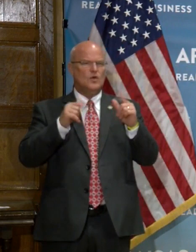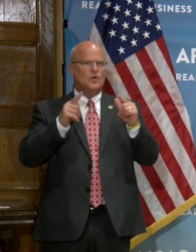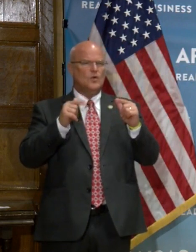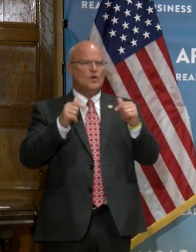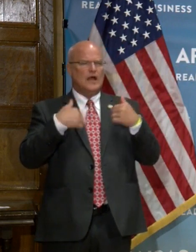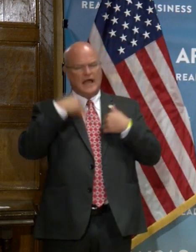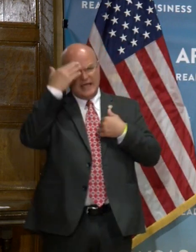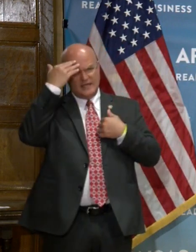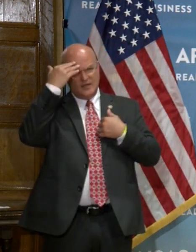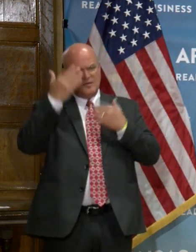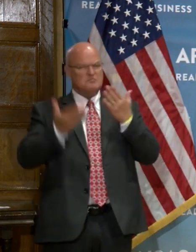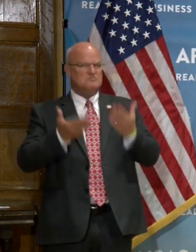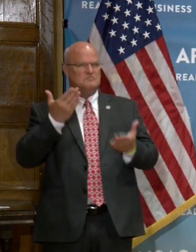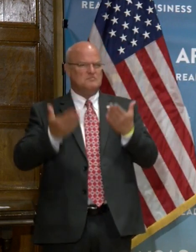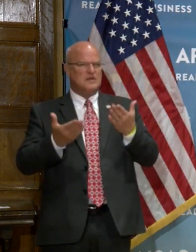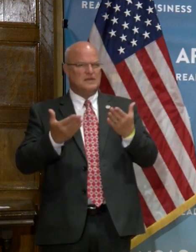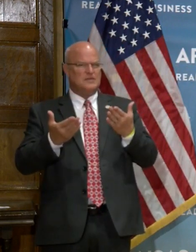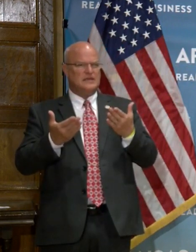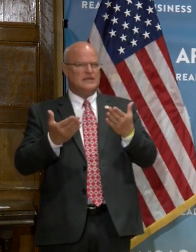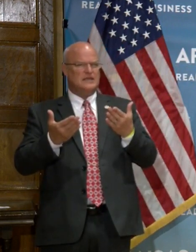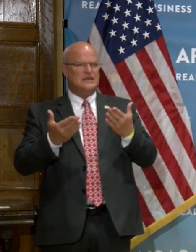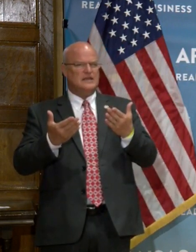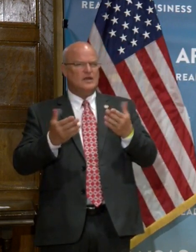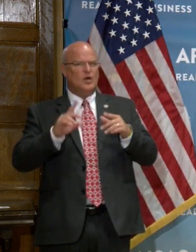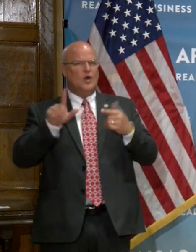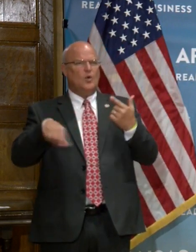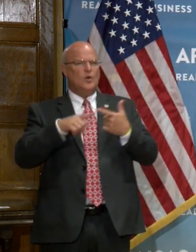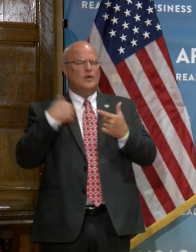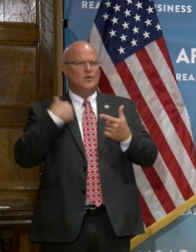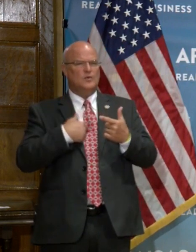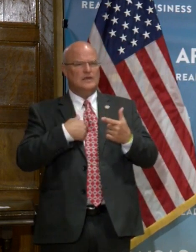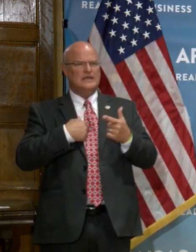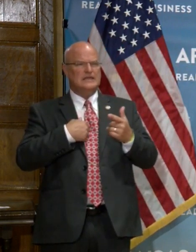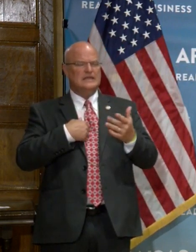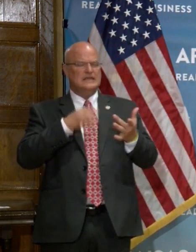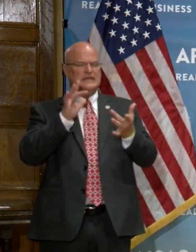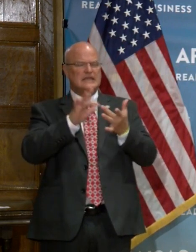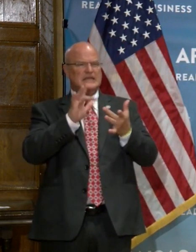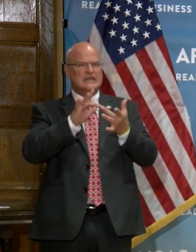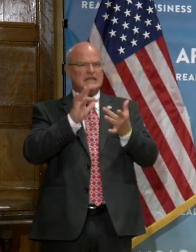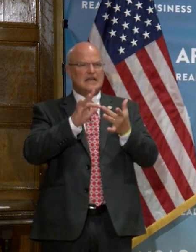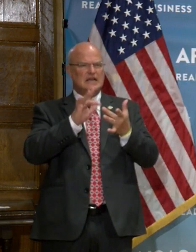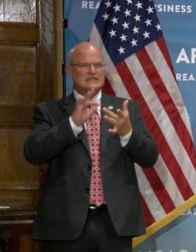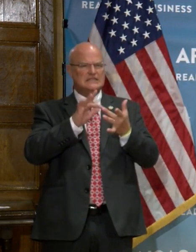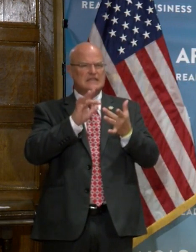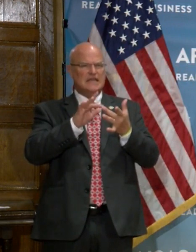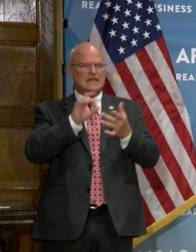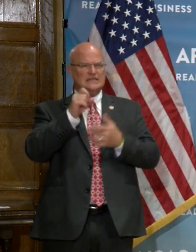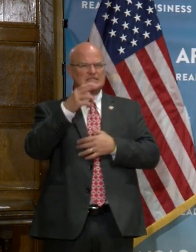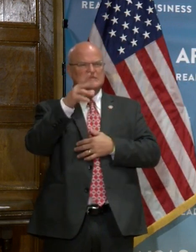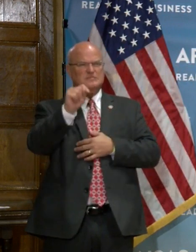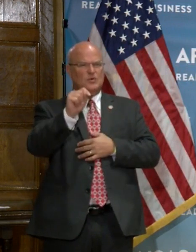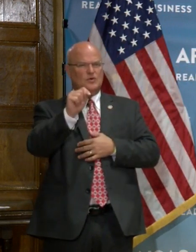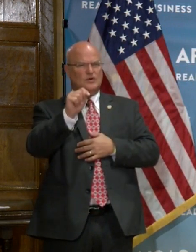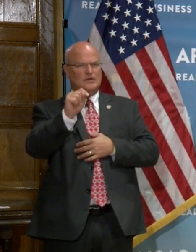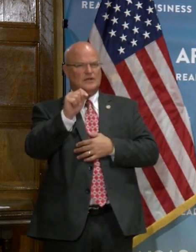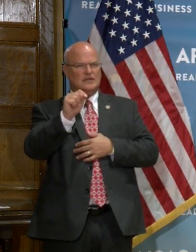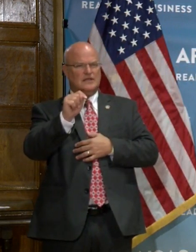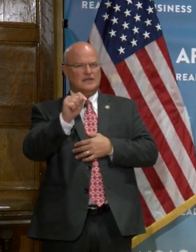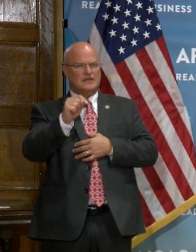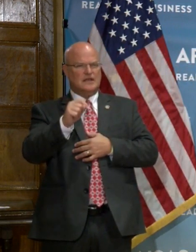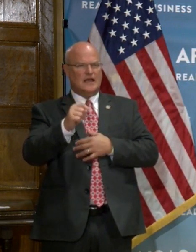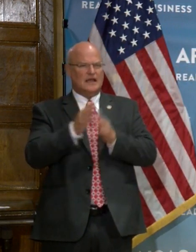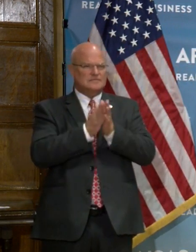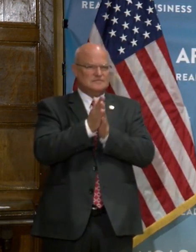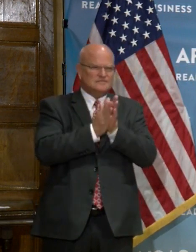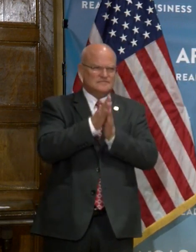Maybe, and I know it's maybe getting ahead of here, but when can we expect a contact sport directive? Because, I'm ready to involve this as much as you